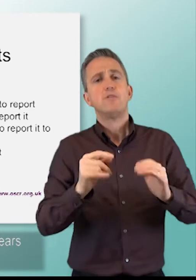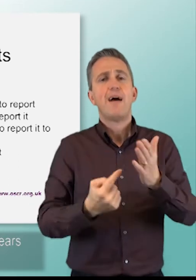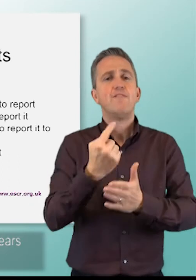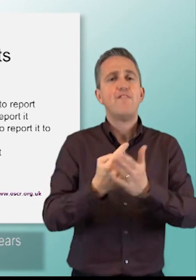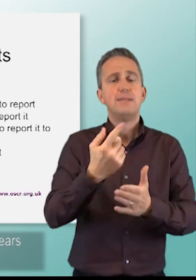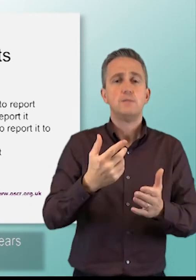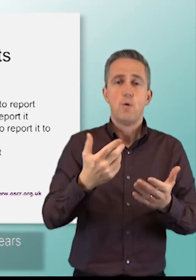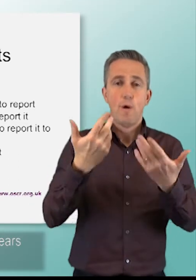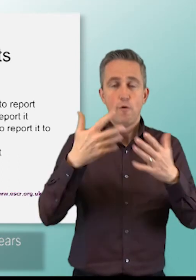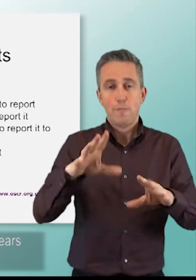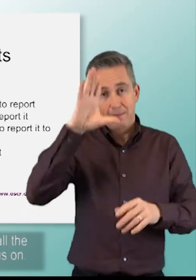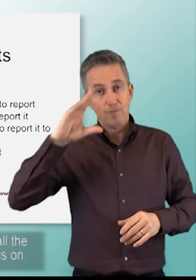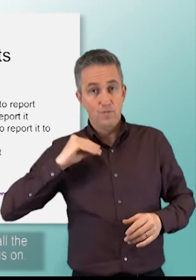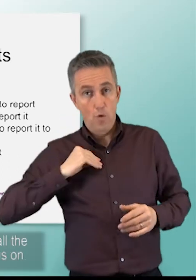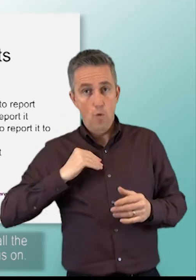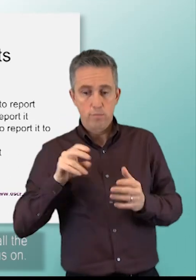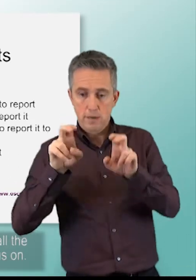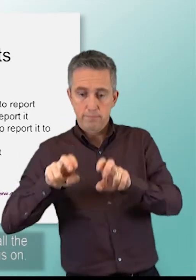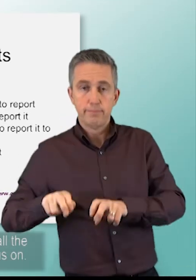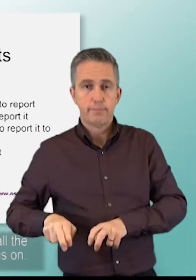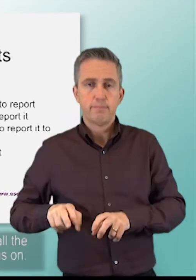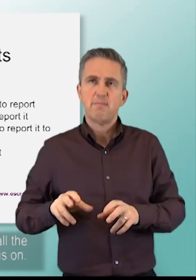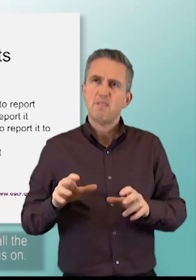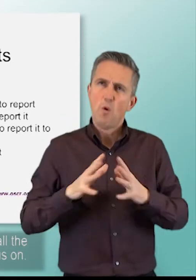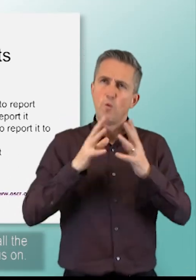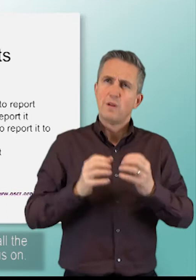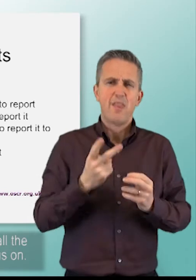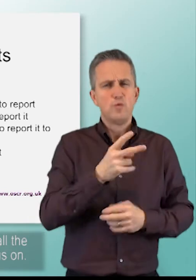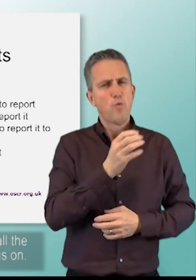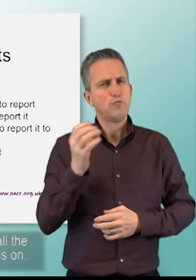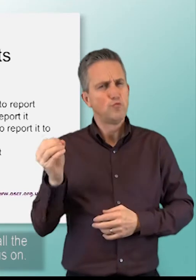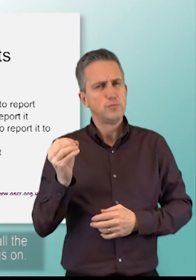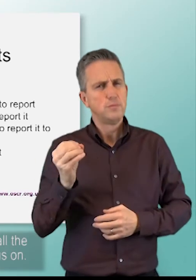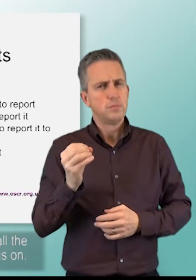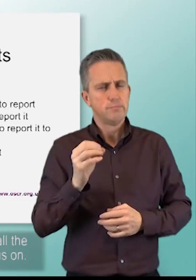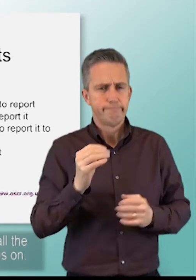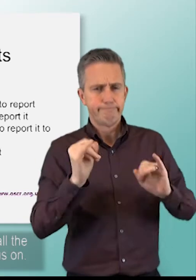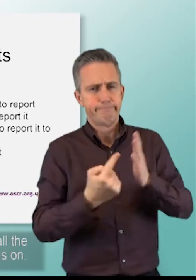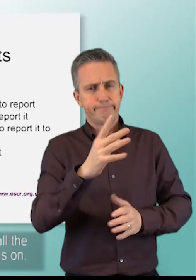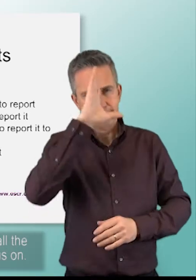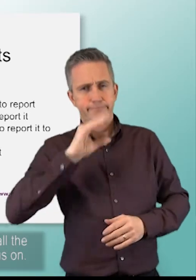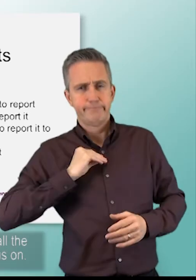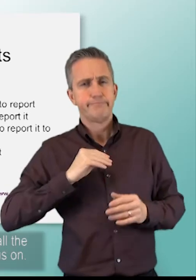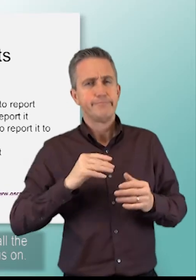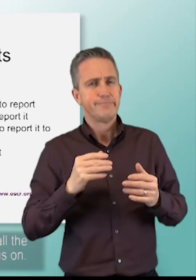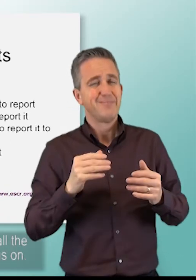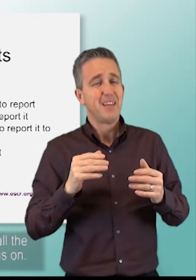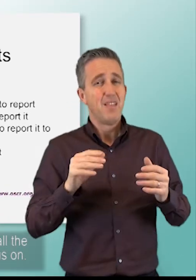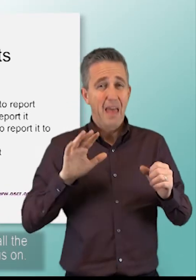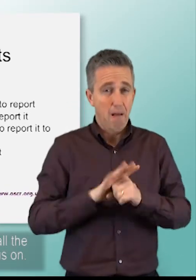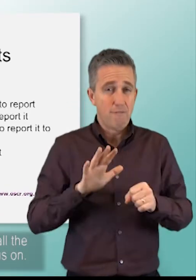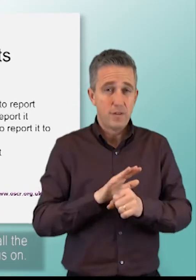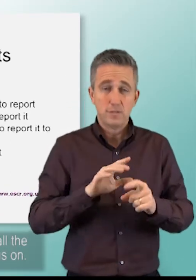for 2.5 years. And in total, we've probably had about 200 notifiable events over that